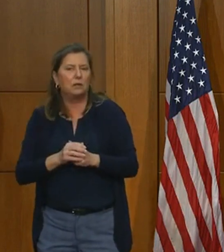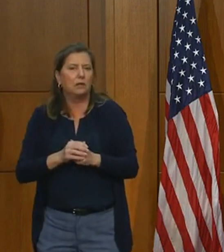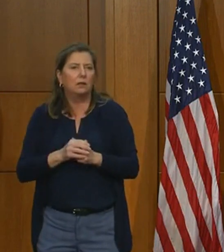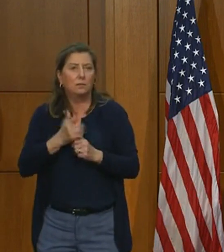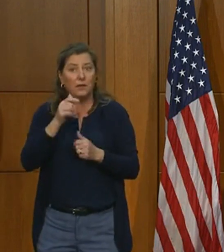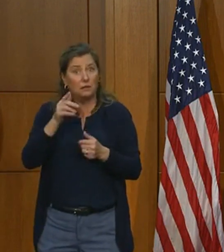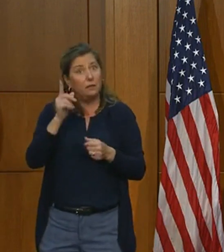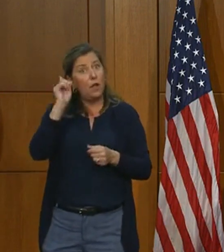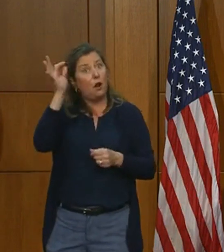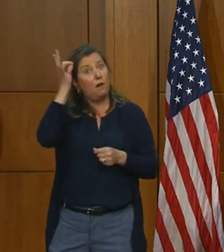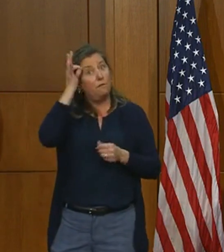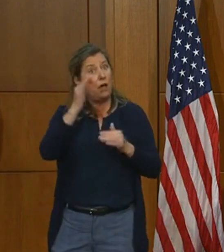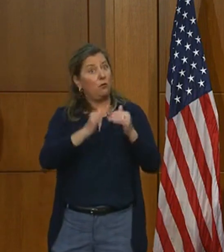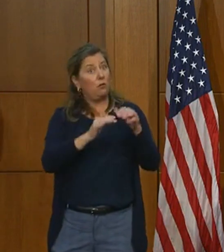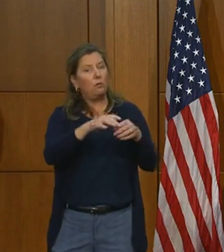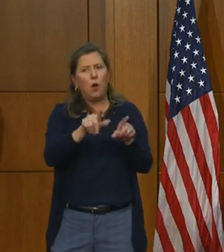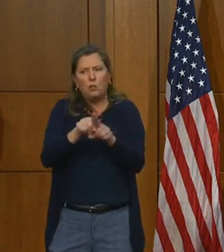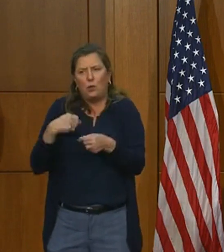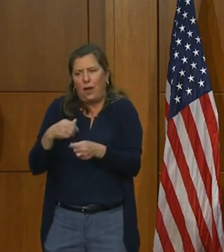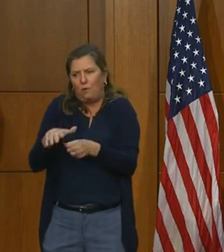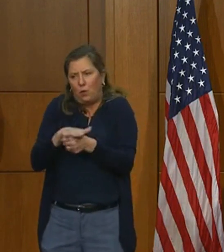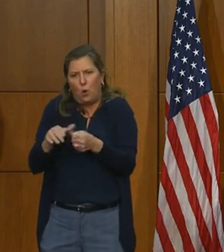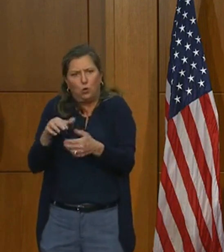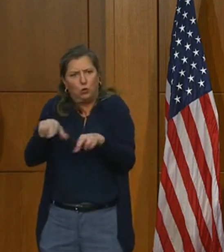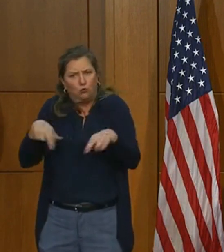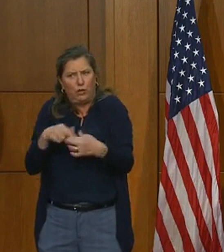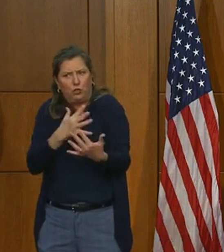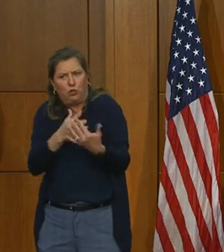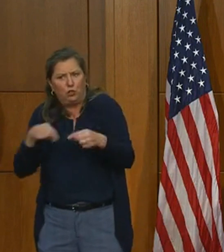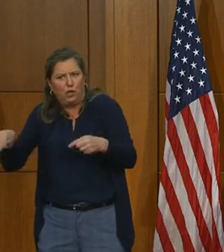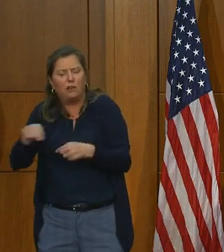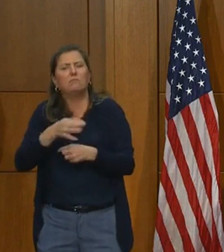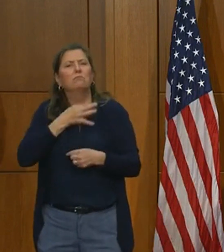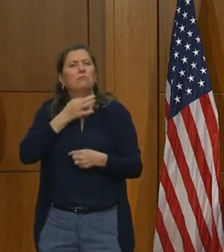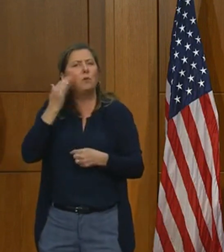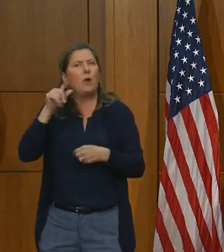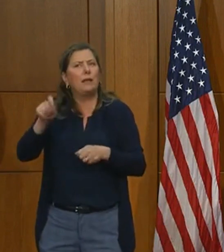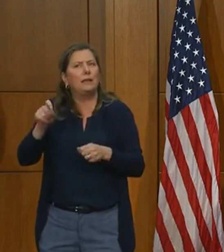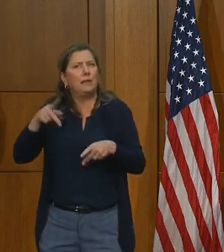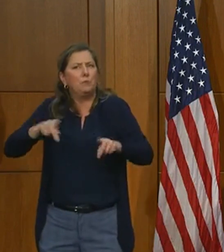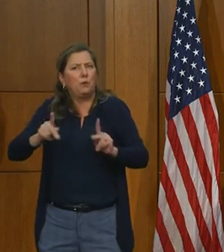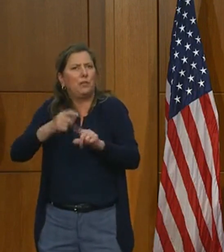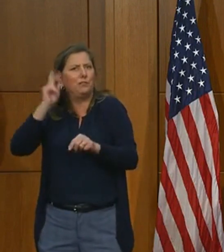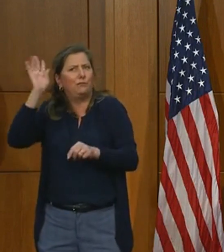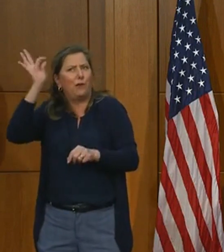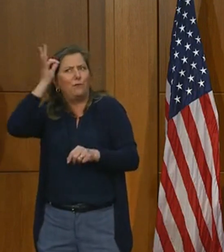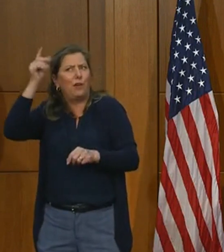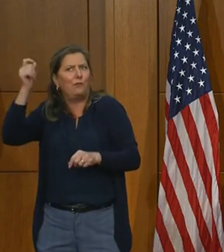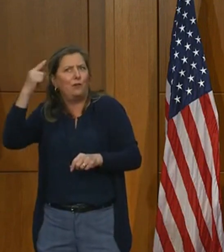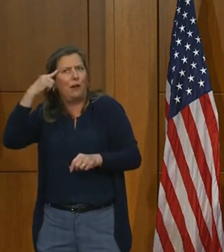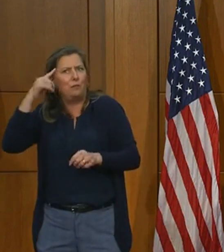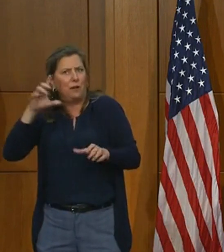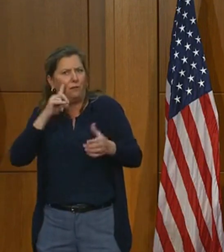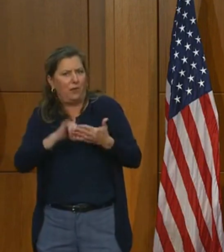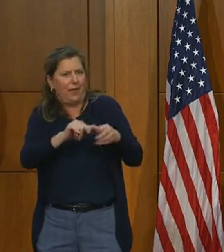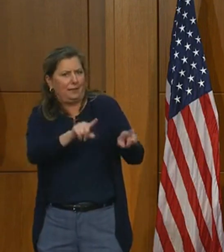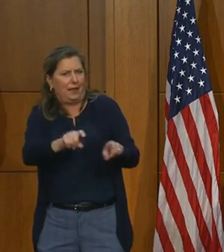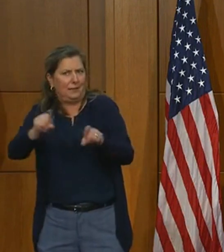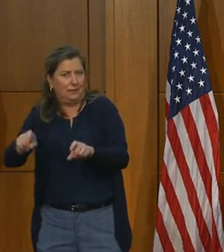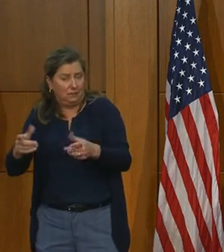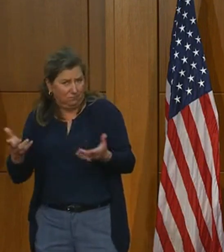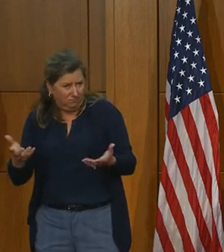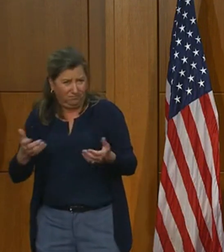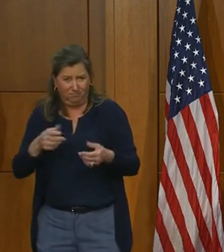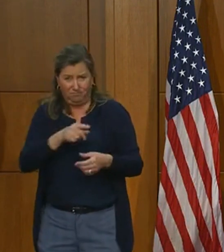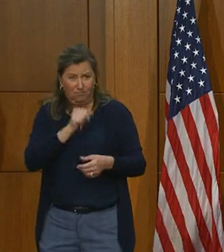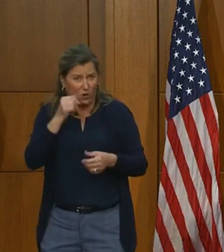are still local and regional jails. So my question is, why do you need permission from the federal government to do this testing, and do you